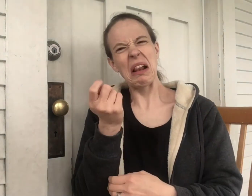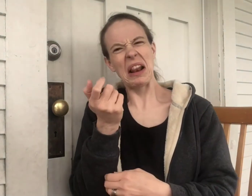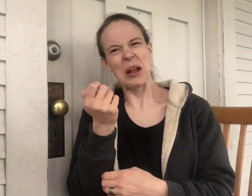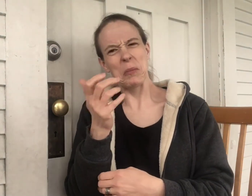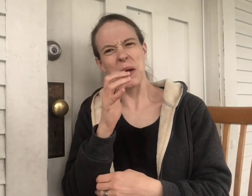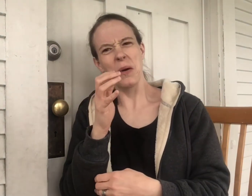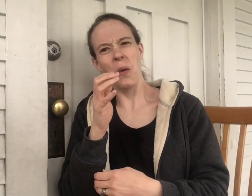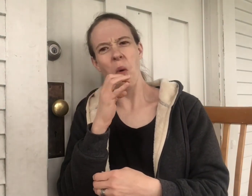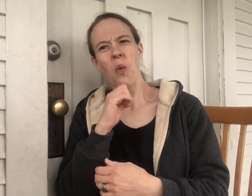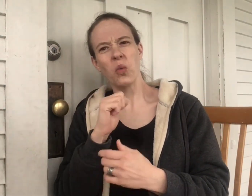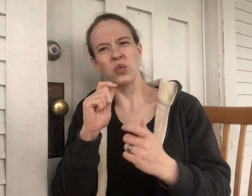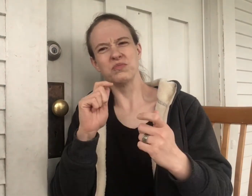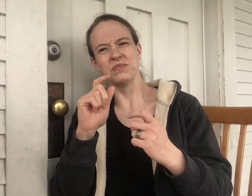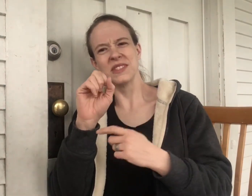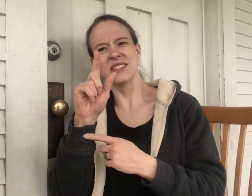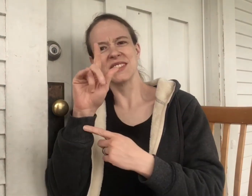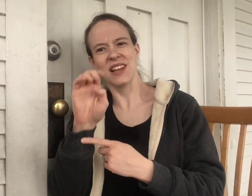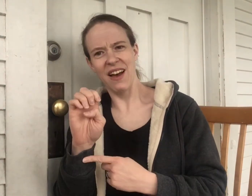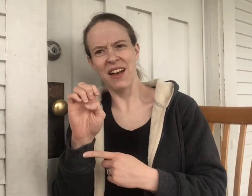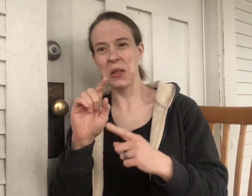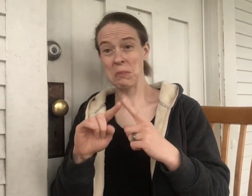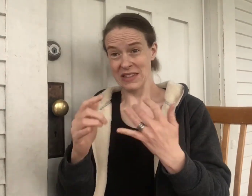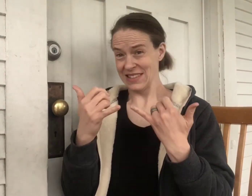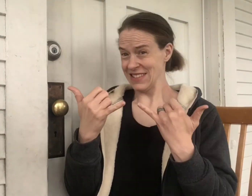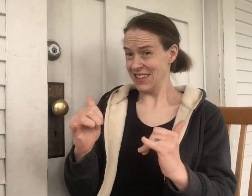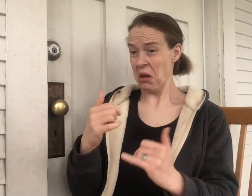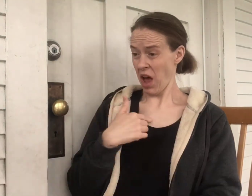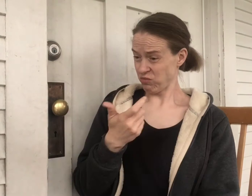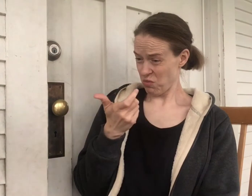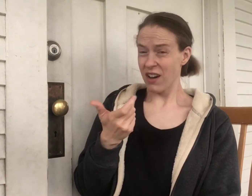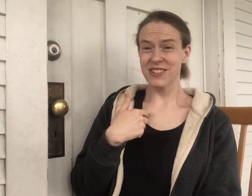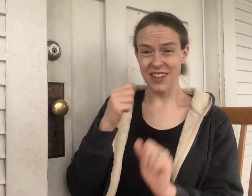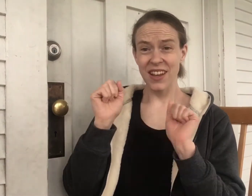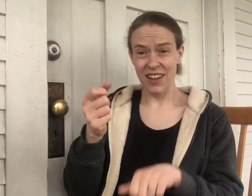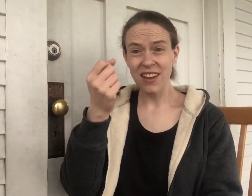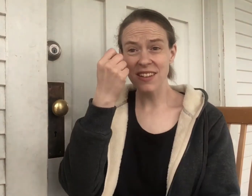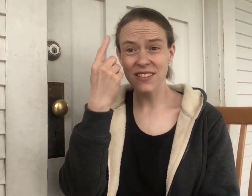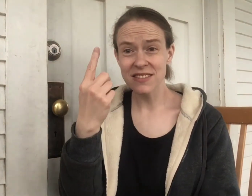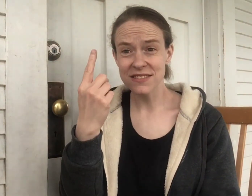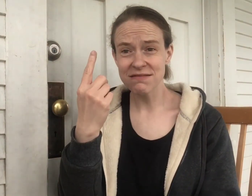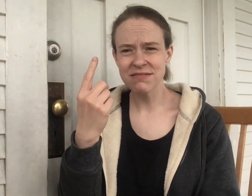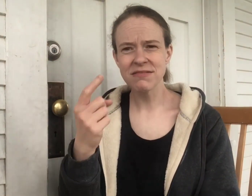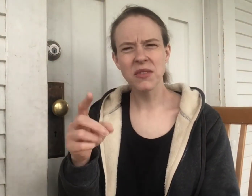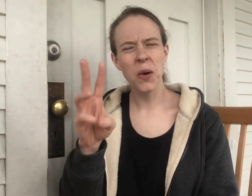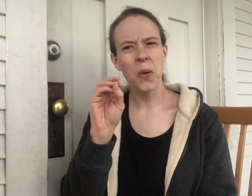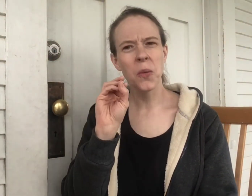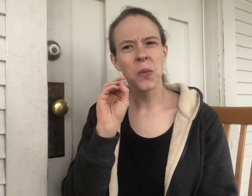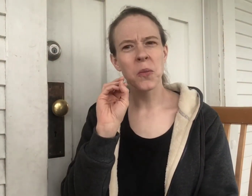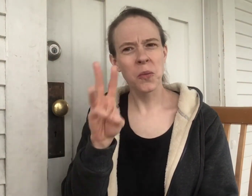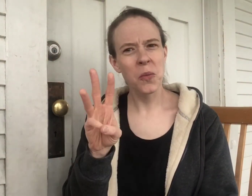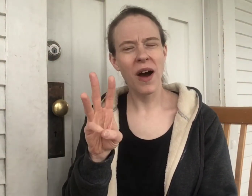Well, it's a little bit old style, but still I can watch and understand it.